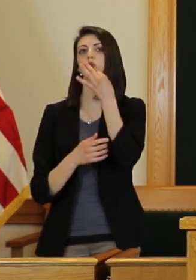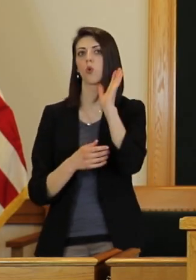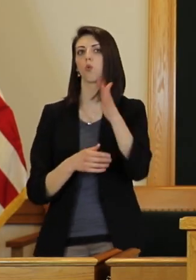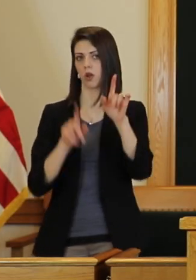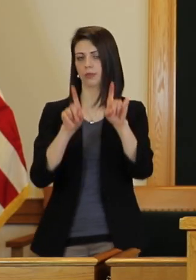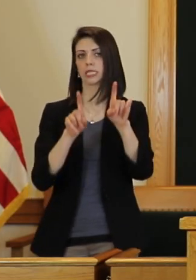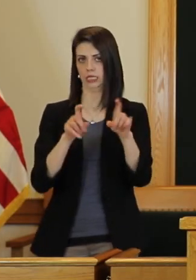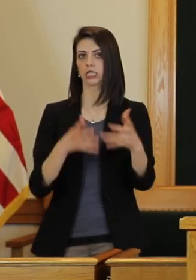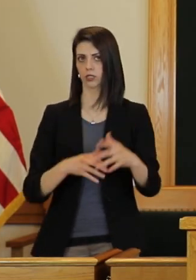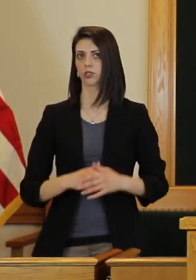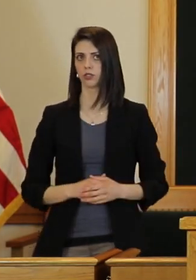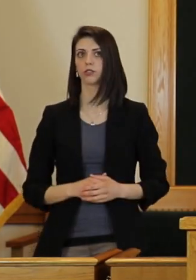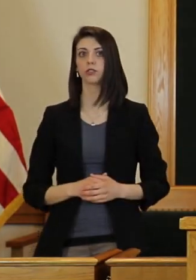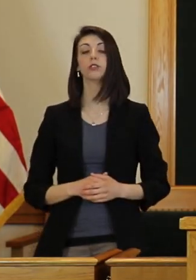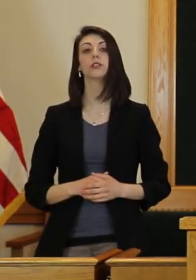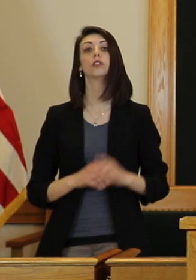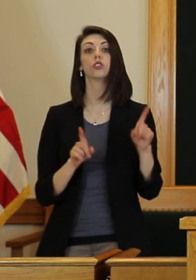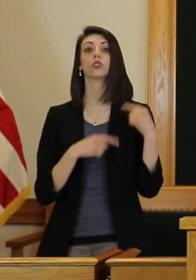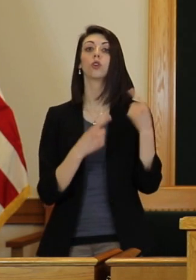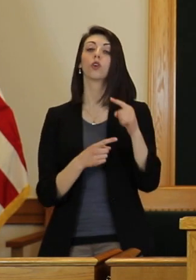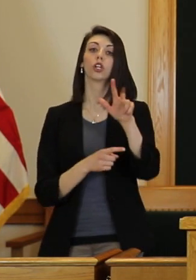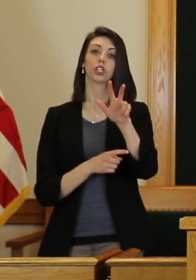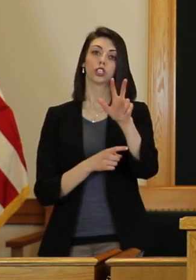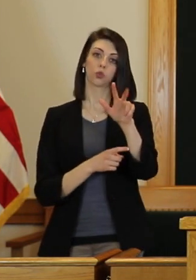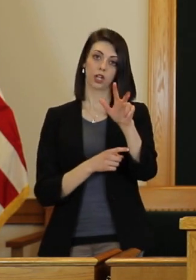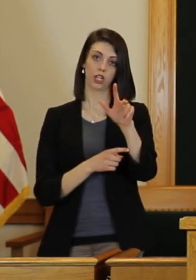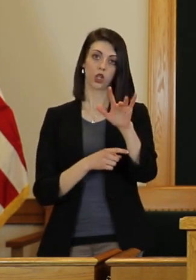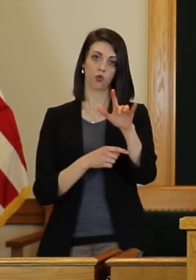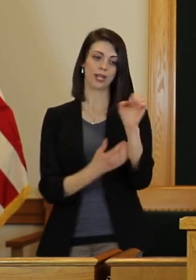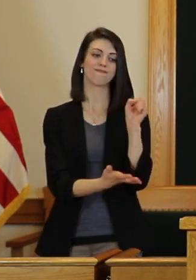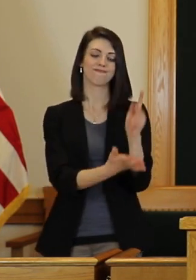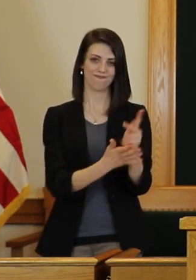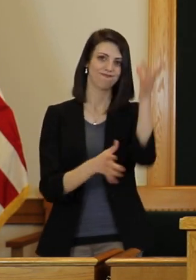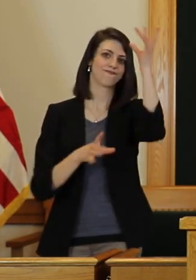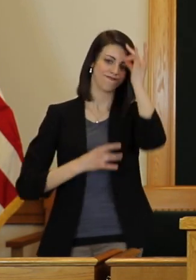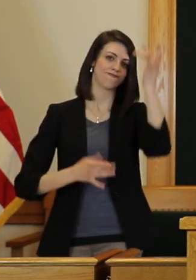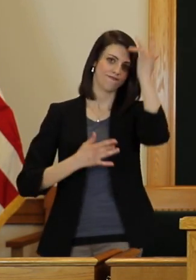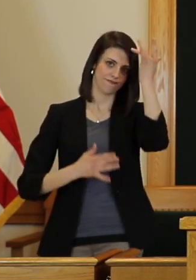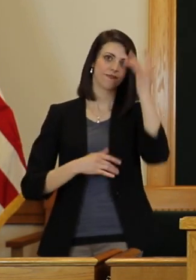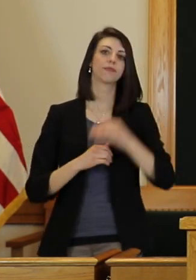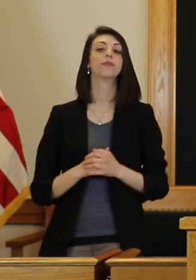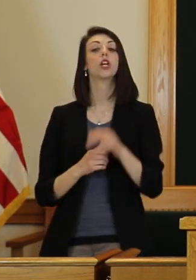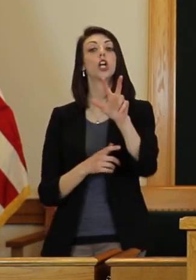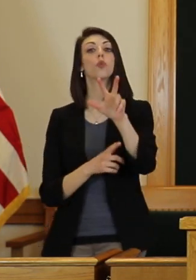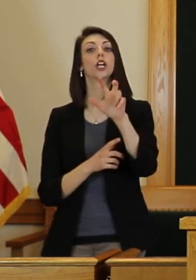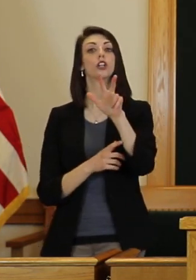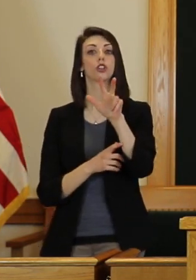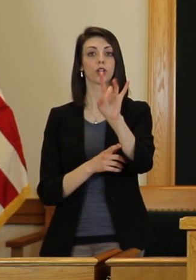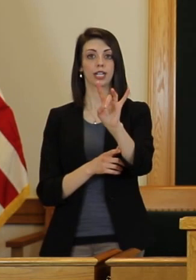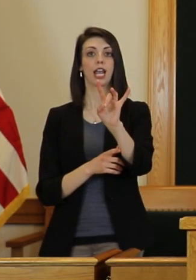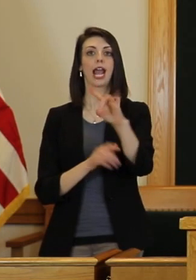tested. We've had 23 positive test results come back. We've had